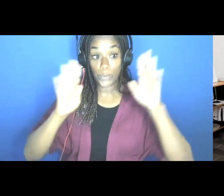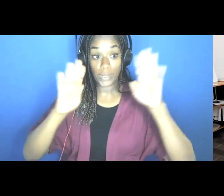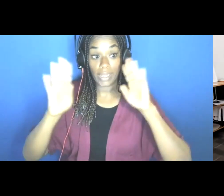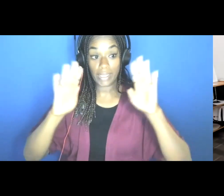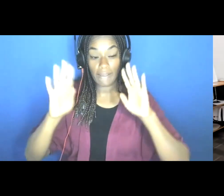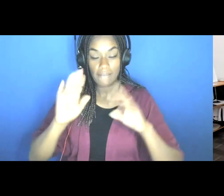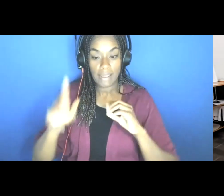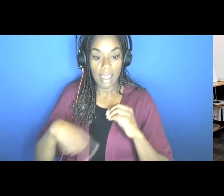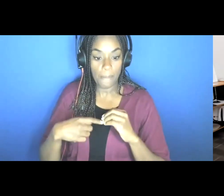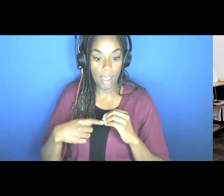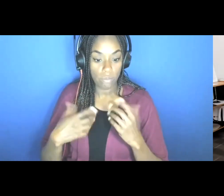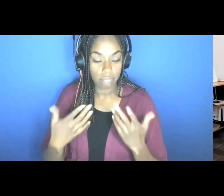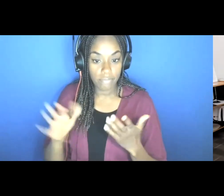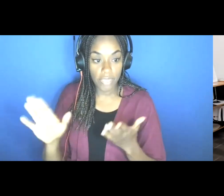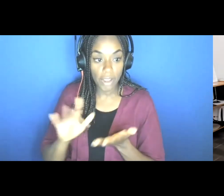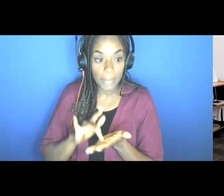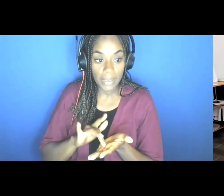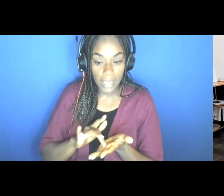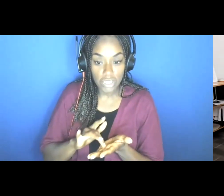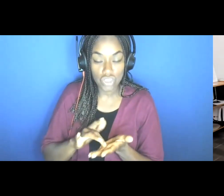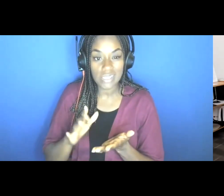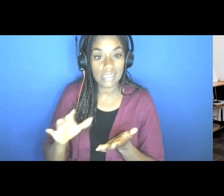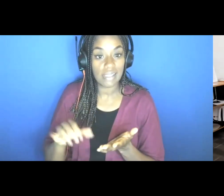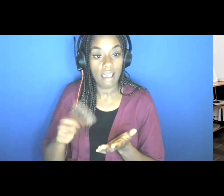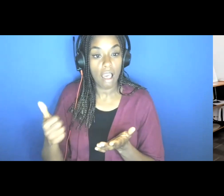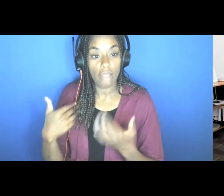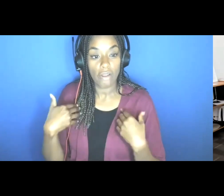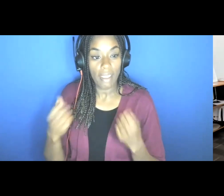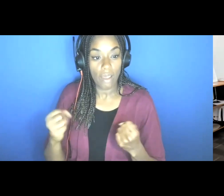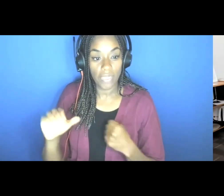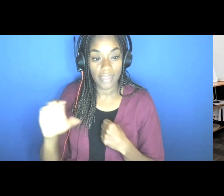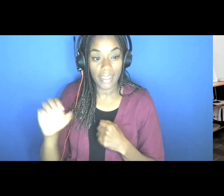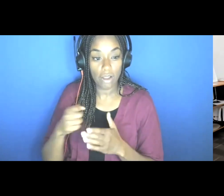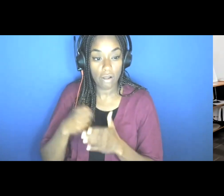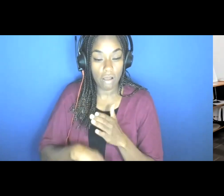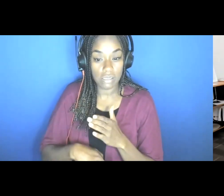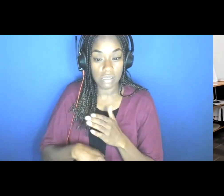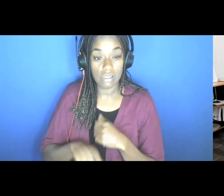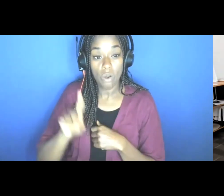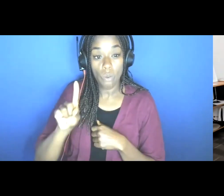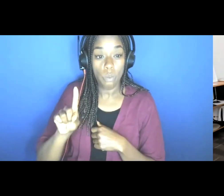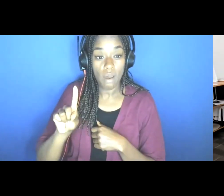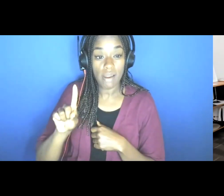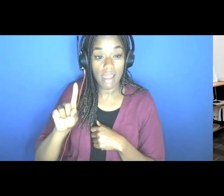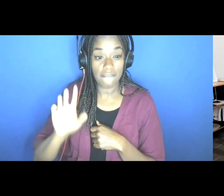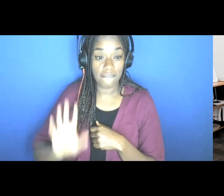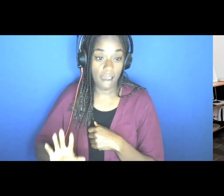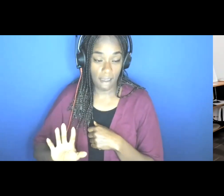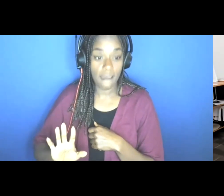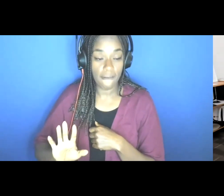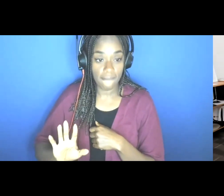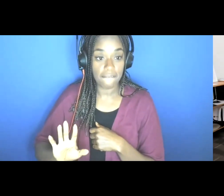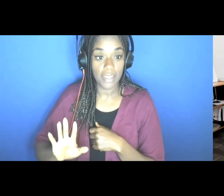procuring their medications or other healthcare costs. One in five respondents in this survey that I've been